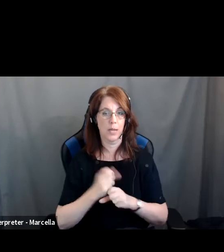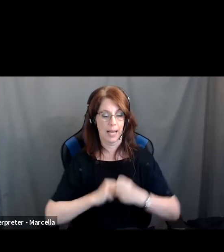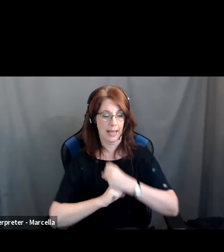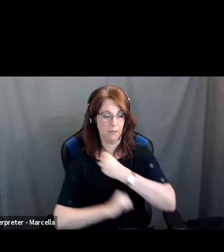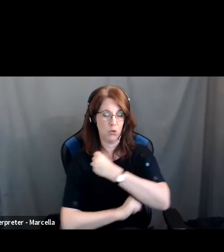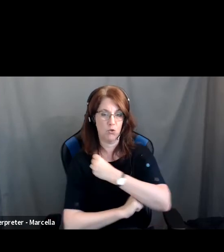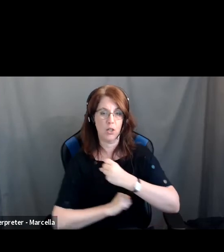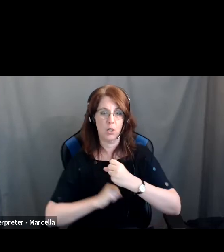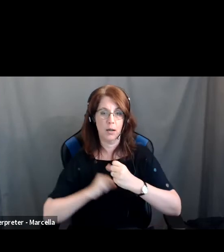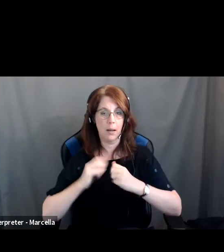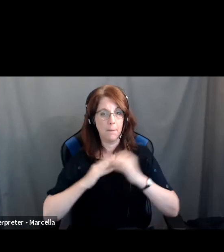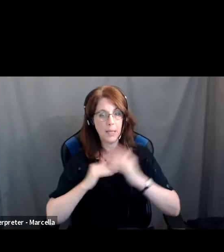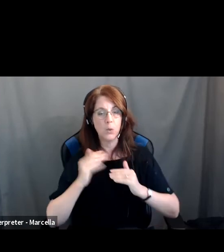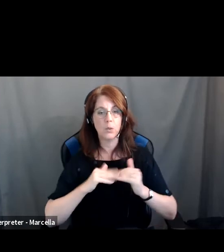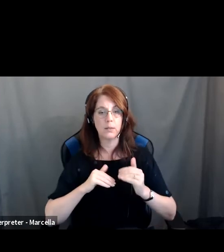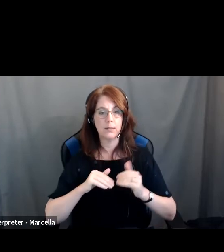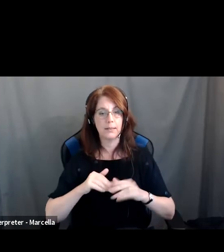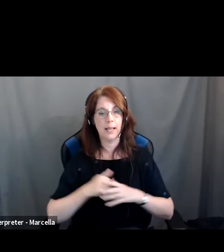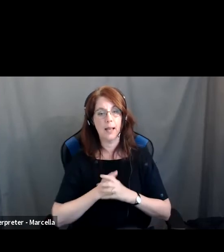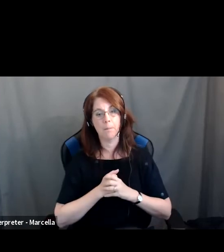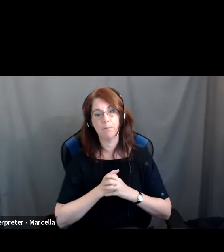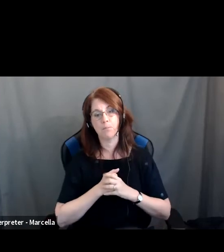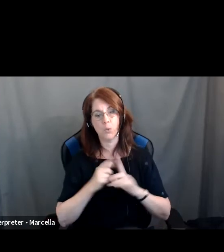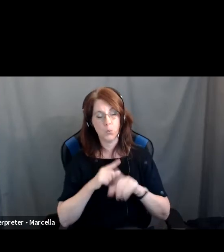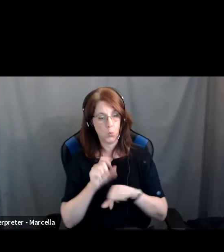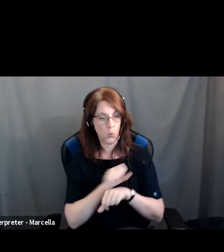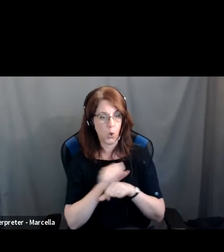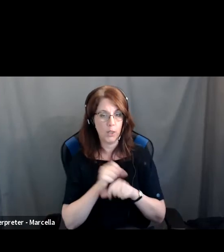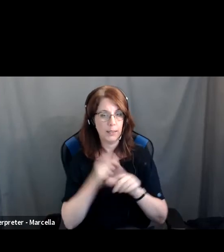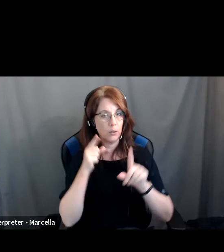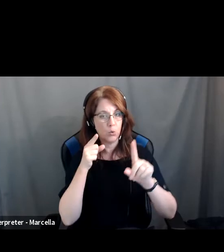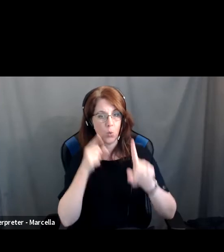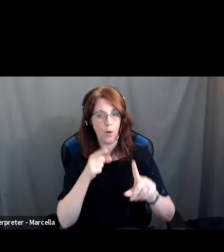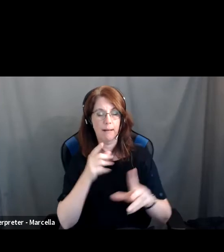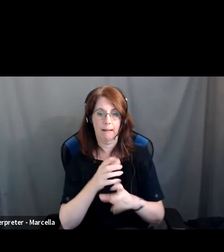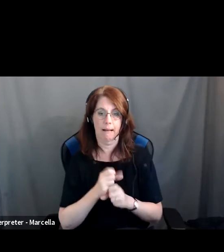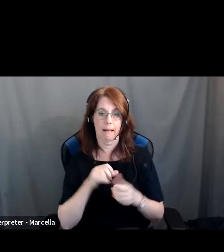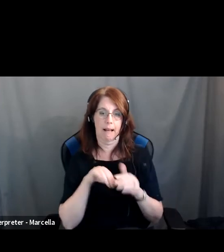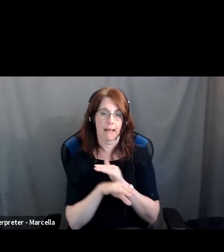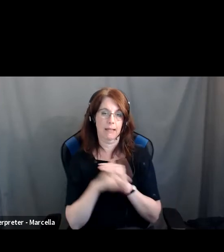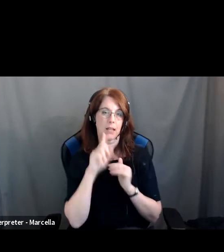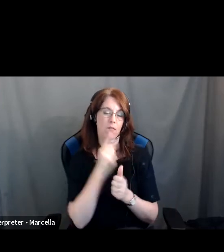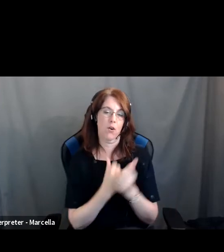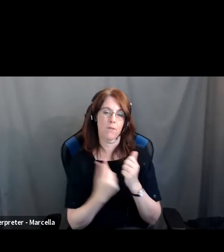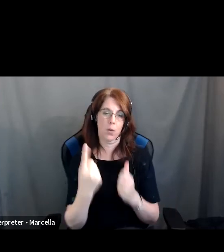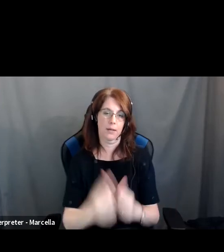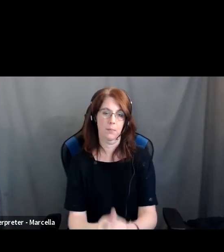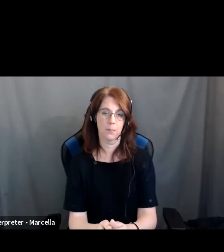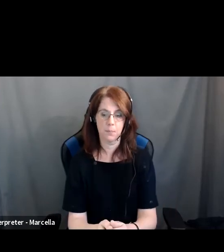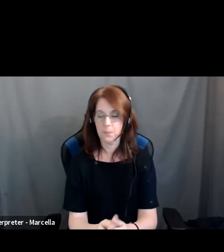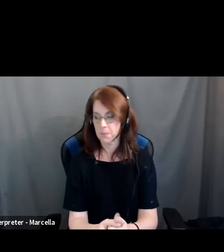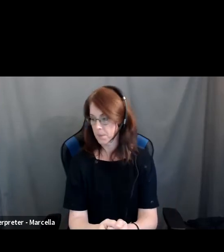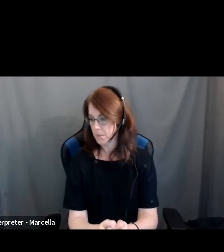out, petitioning, you know, working towards getting that access for everyone.